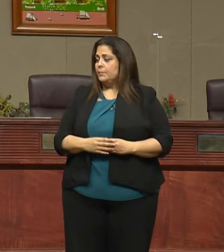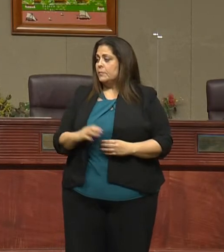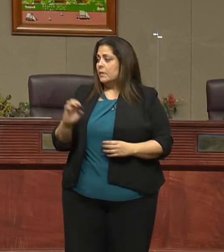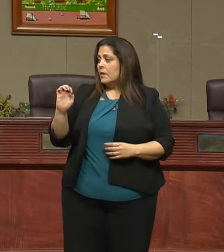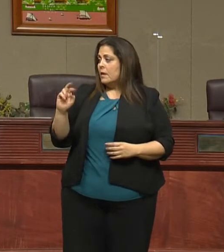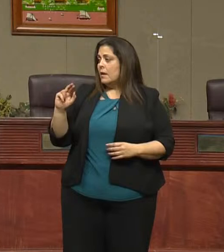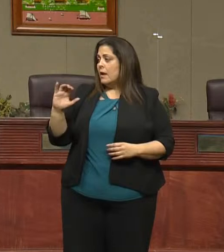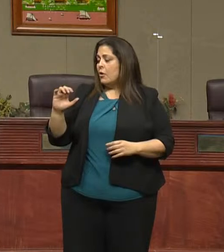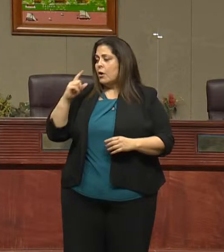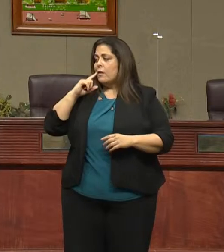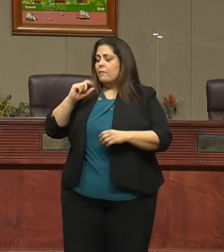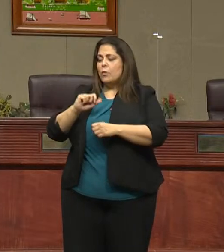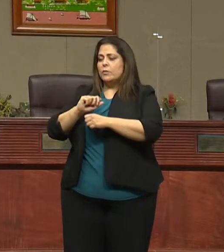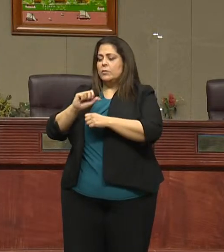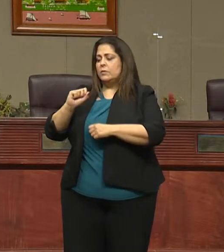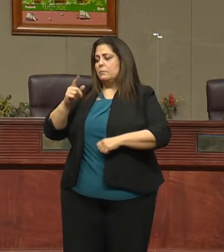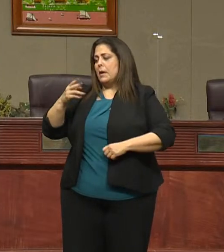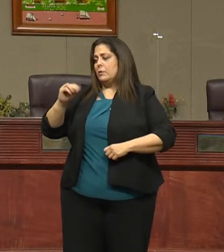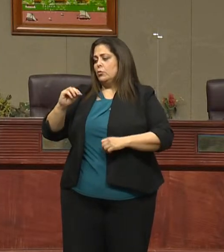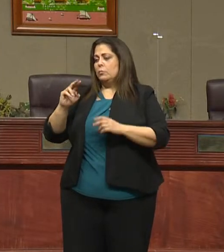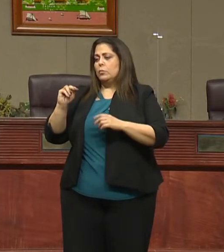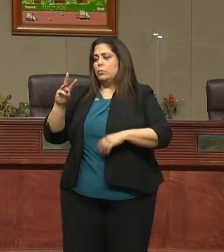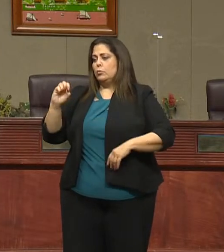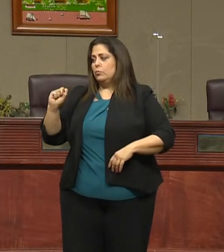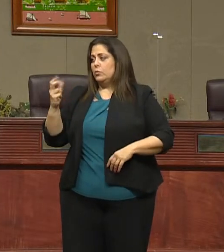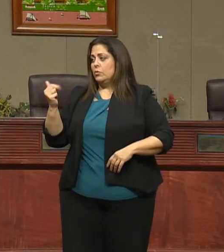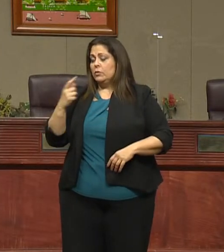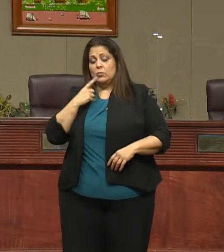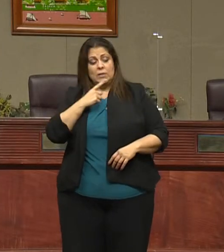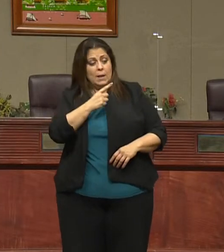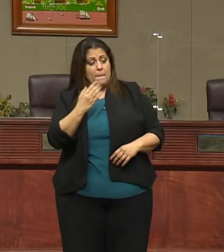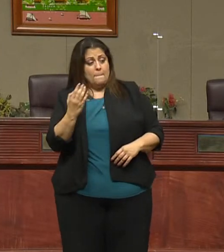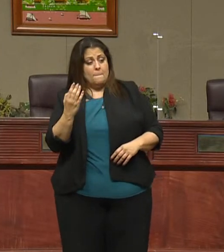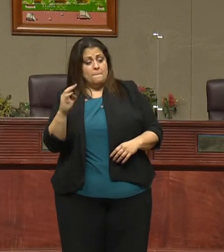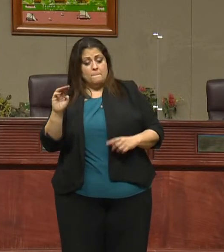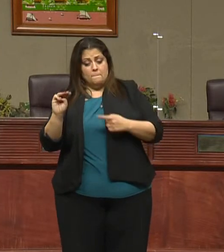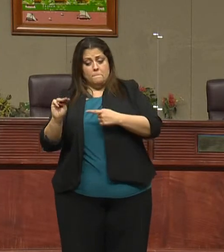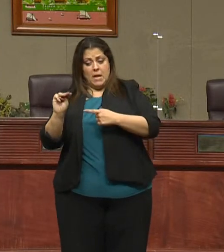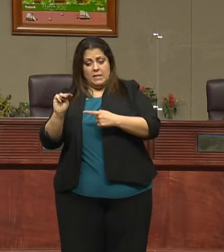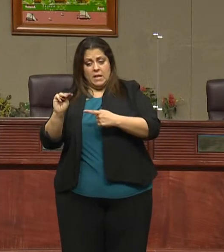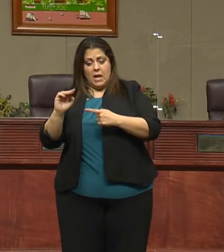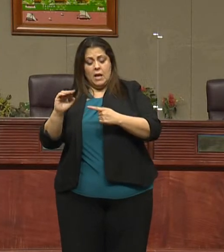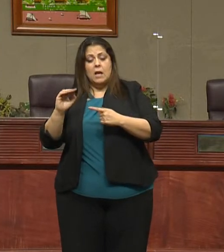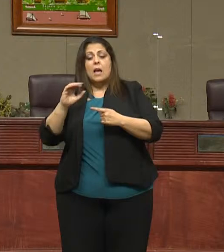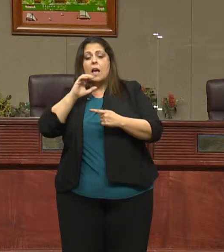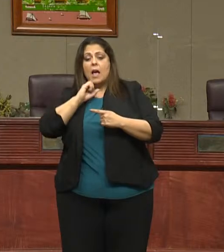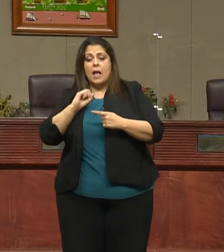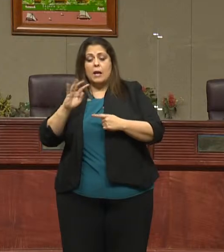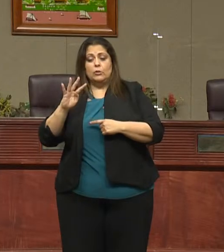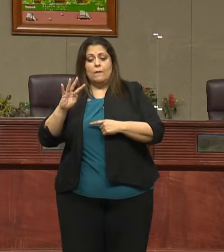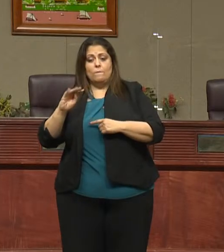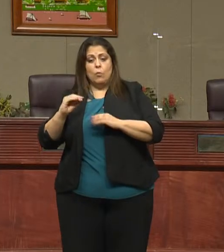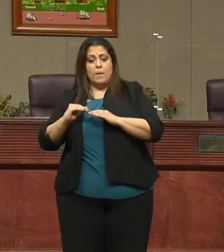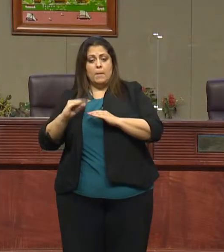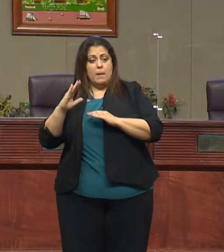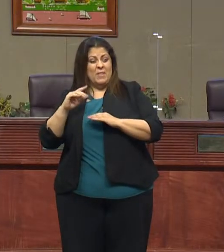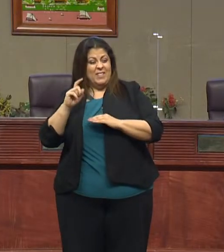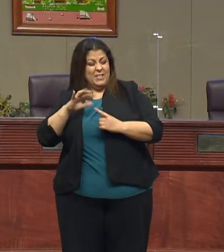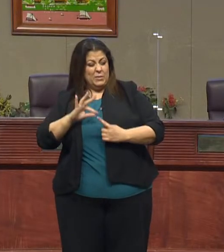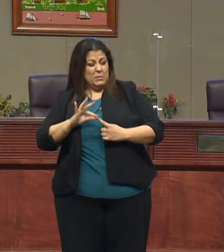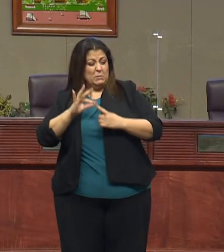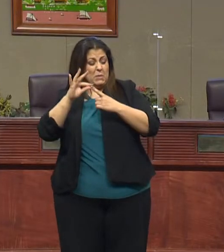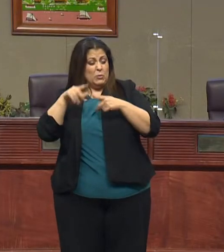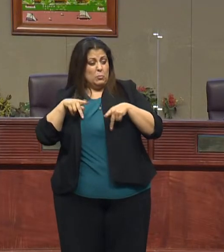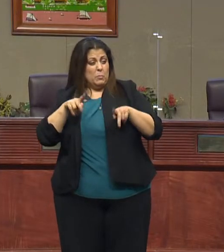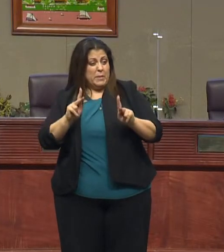Mock, Spectrum News 13. You just announced that starting Monday you're going to lower it, to age 40 and up. Did you have to get special permission to do that, or do you